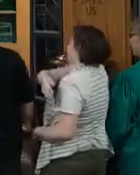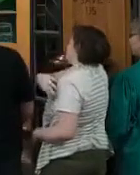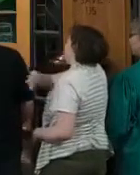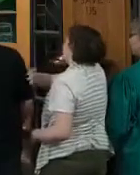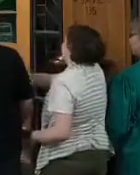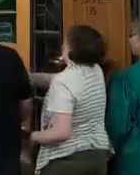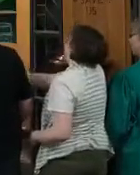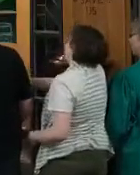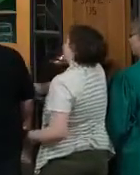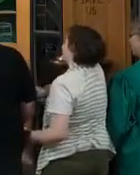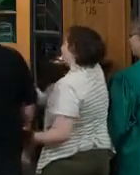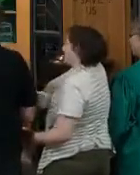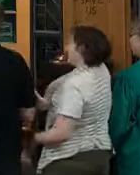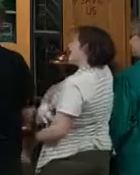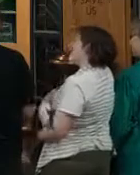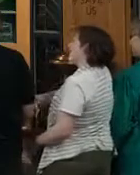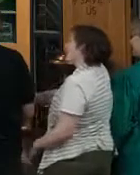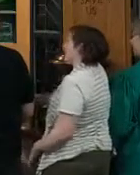Well, it can't be every day.